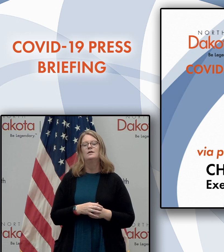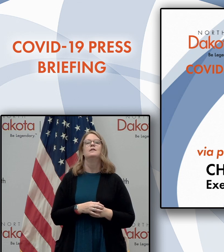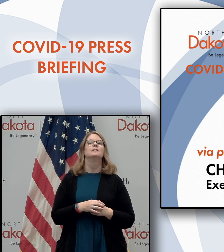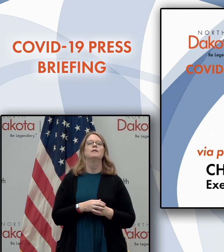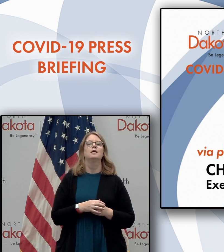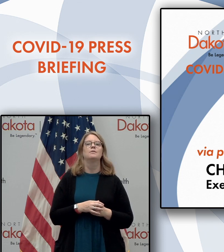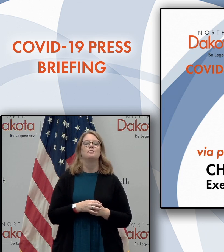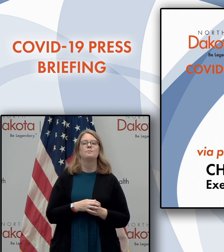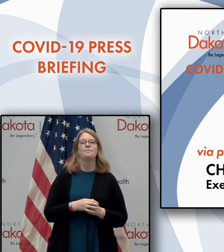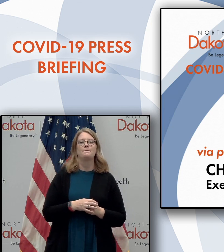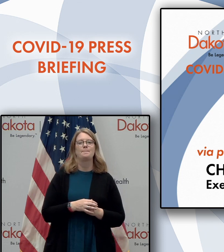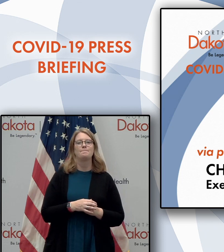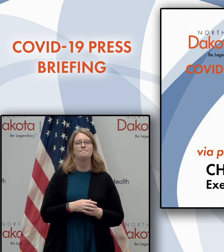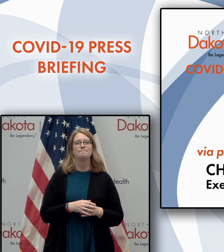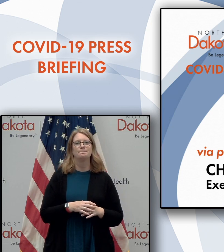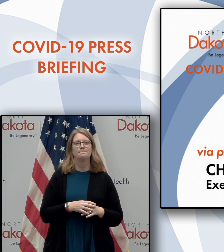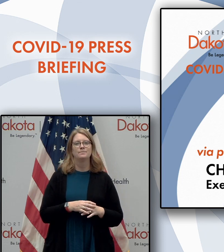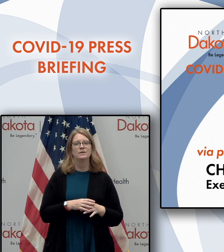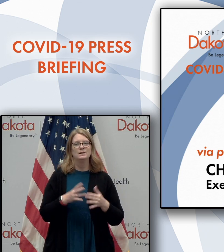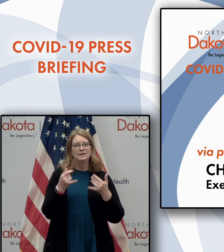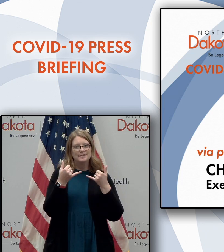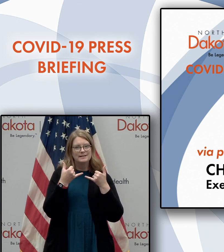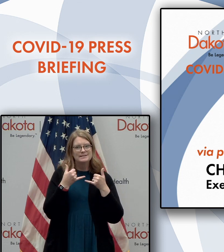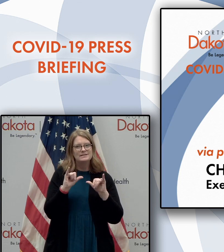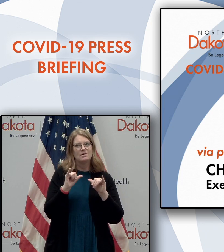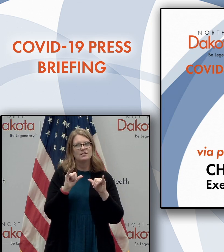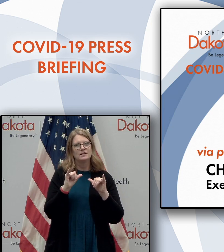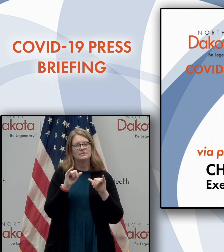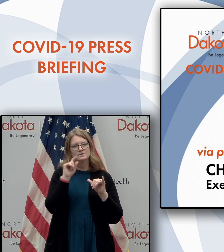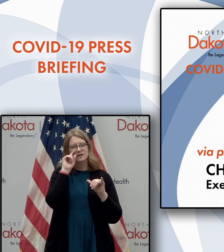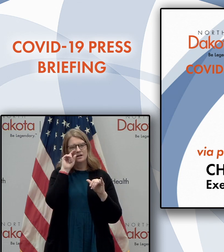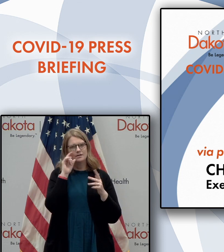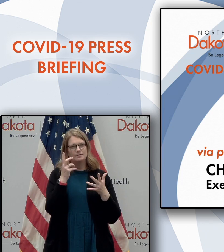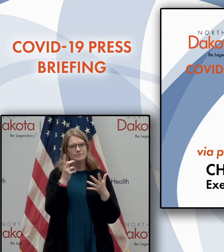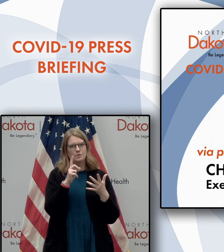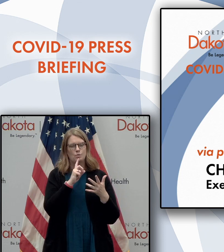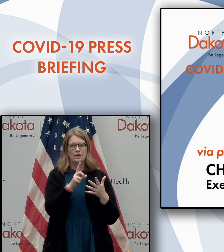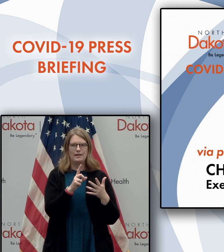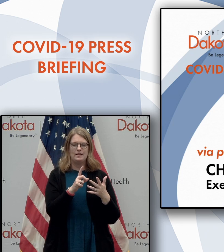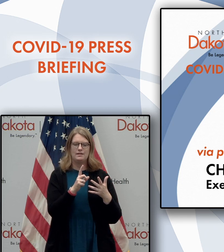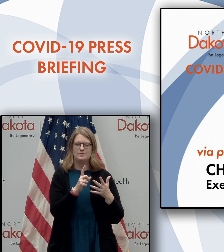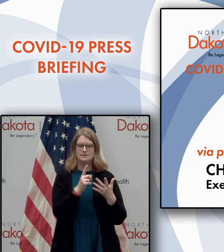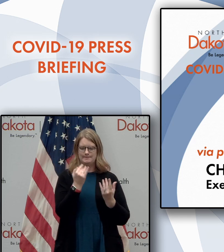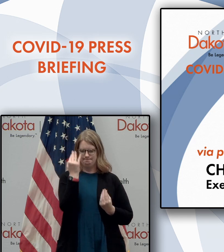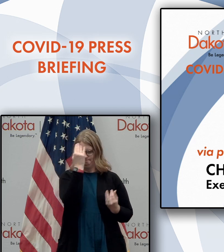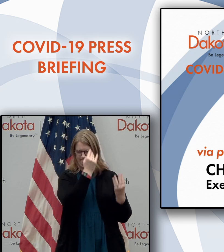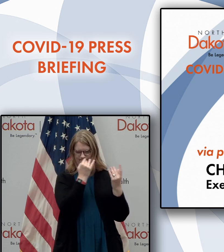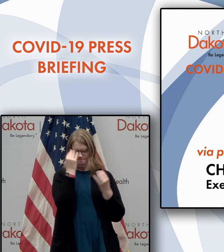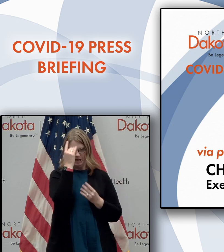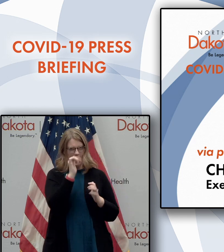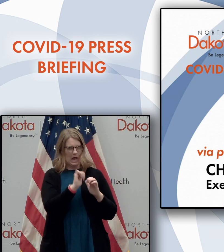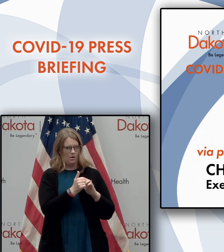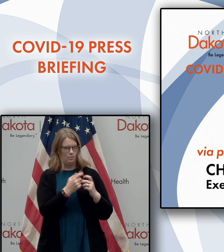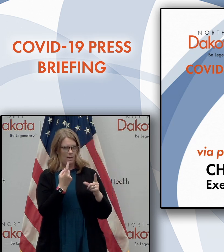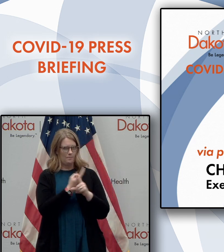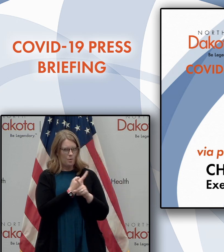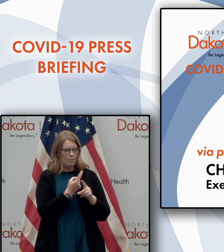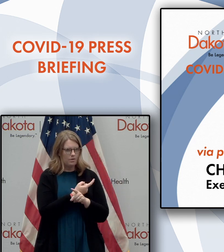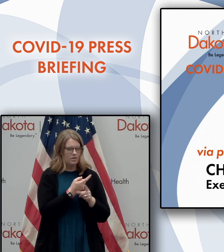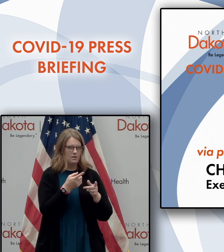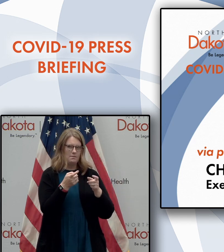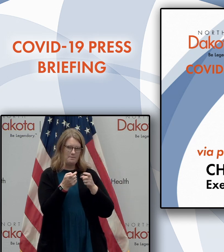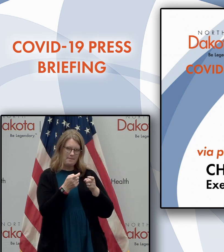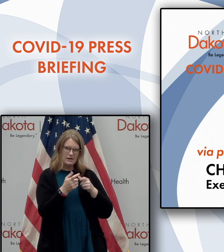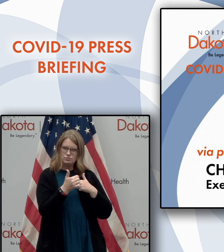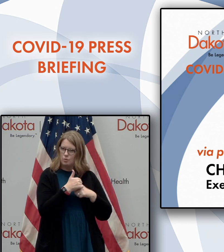ongoing threading of the needle as it relates to how do we appropriately manage the